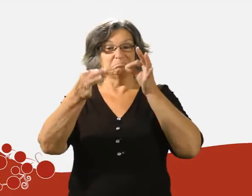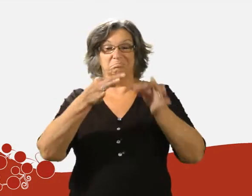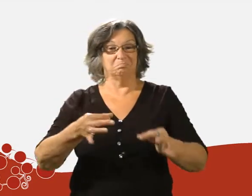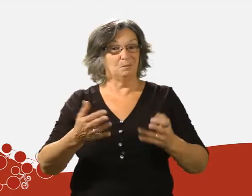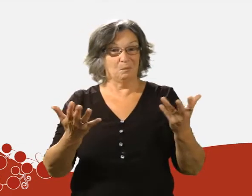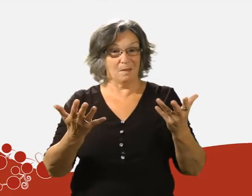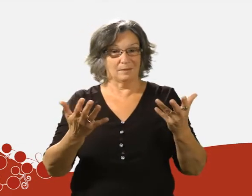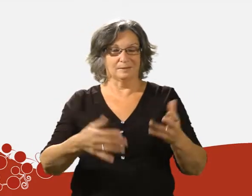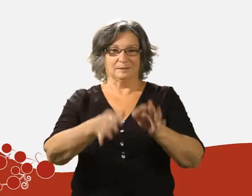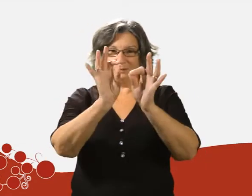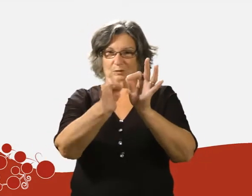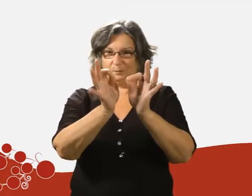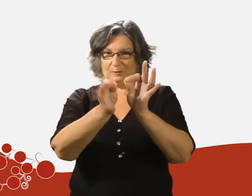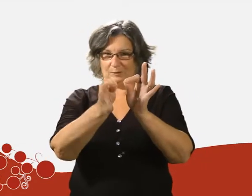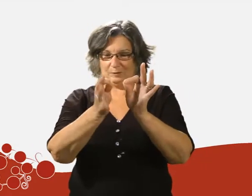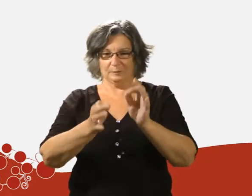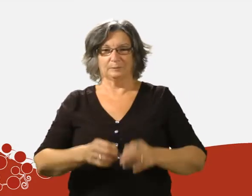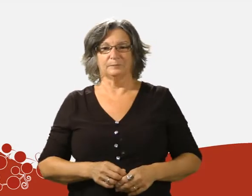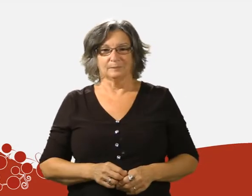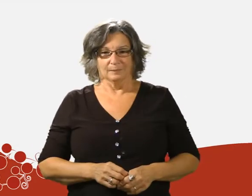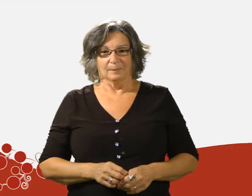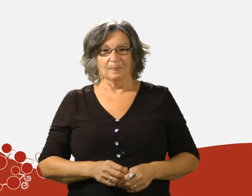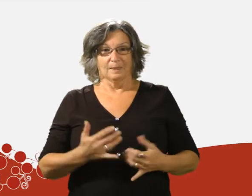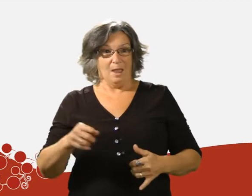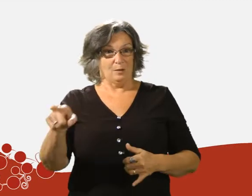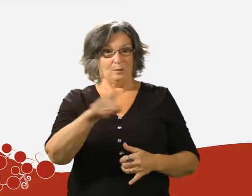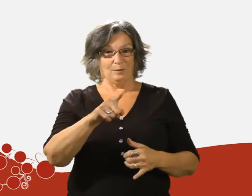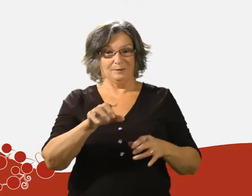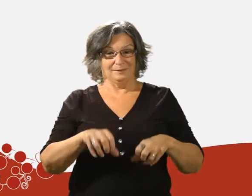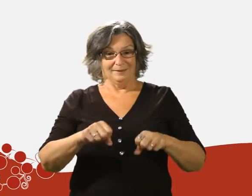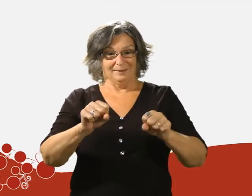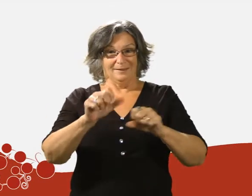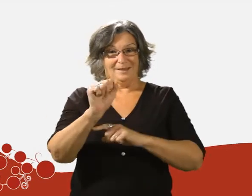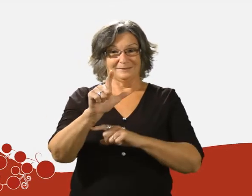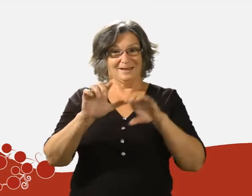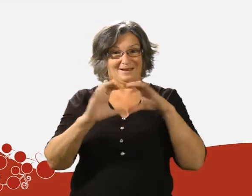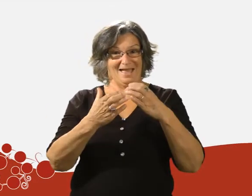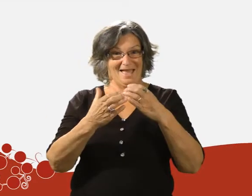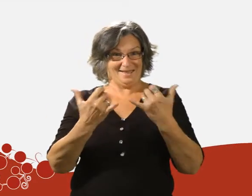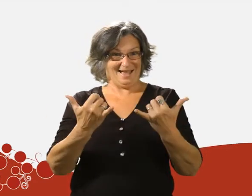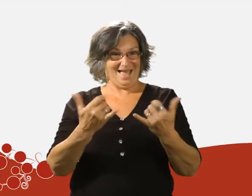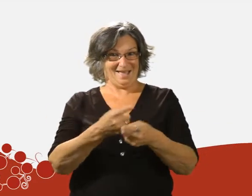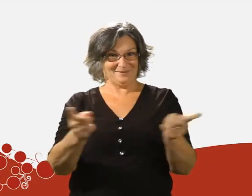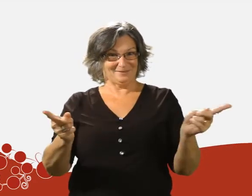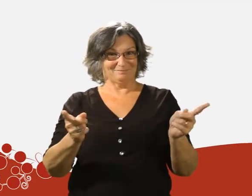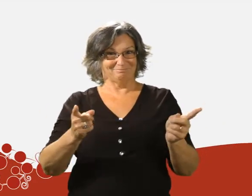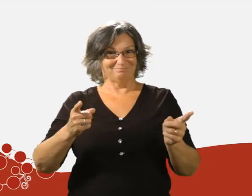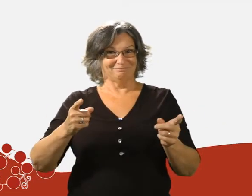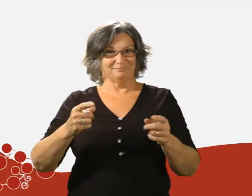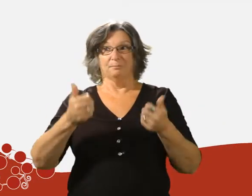I would like to discuss the subject of interpreters. As you start to learn ASL, possibly through a